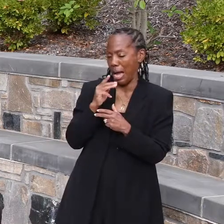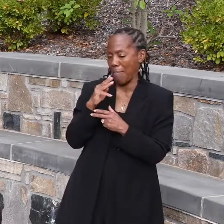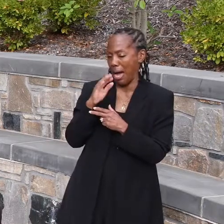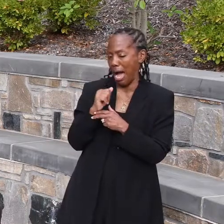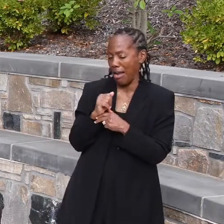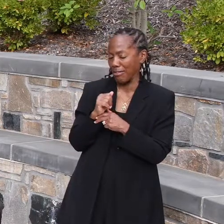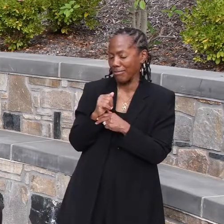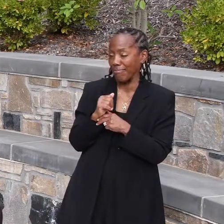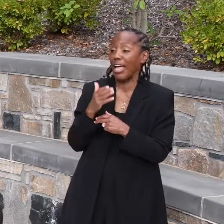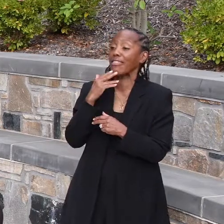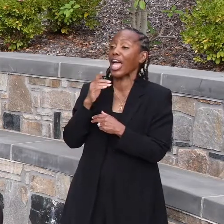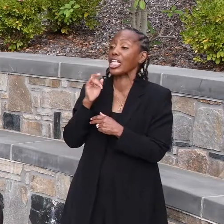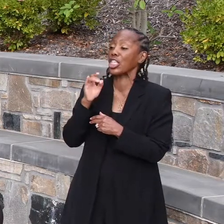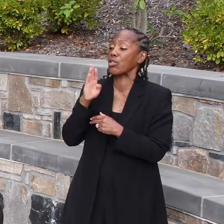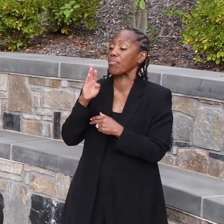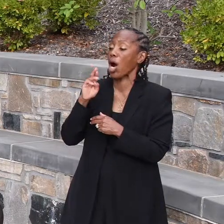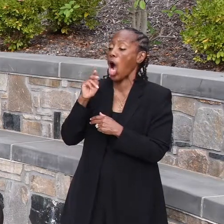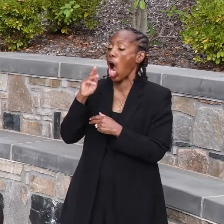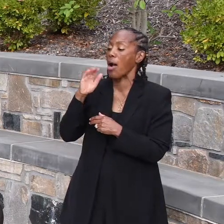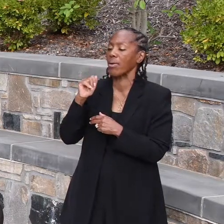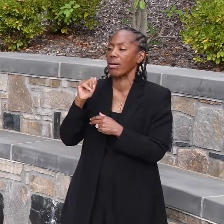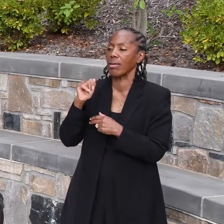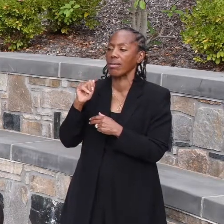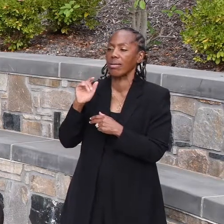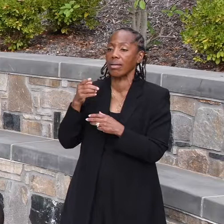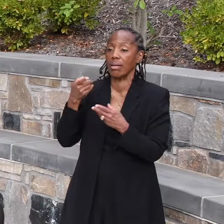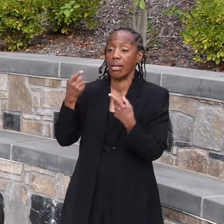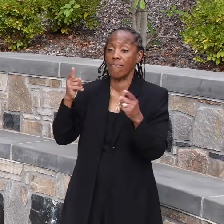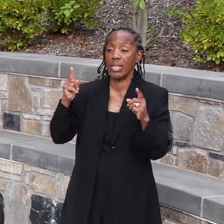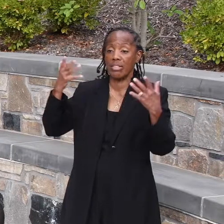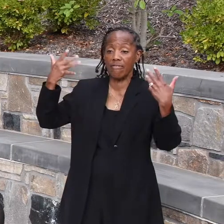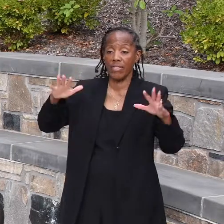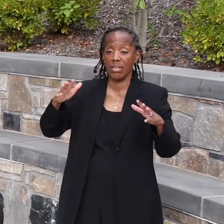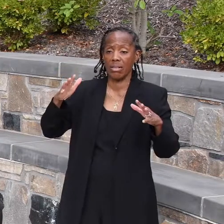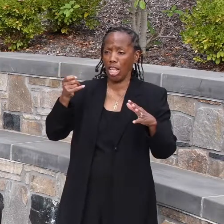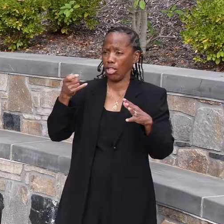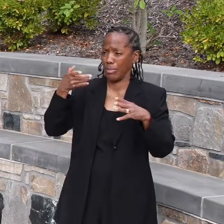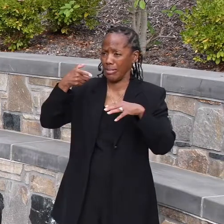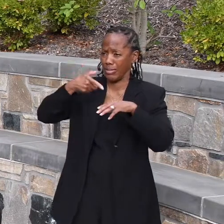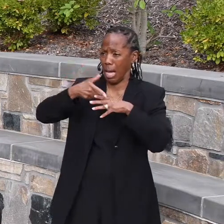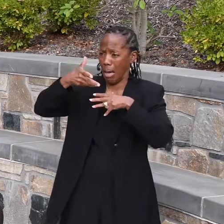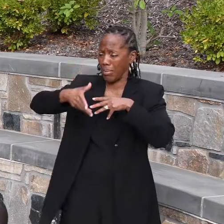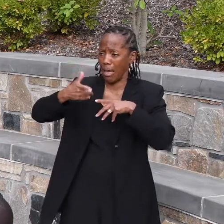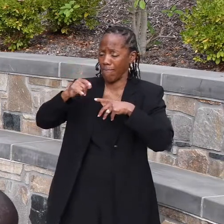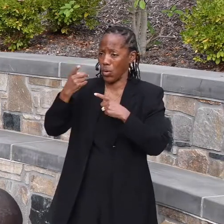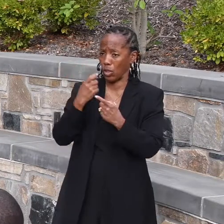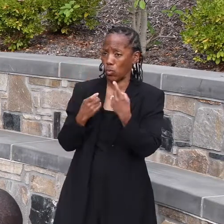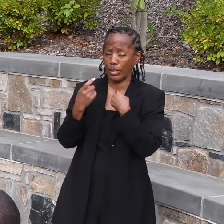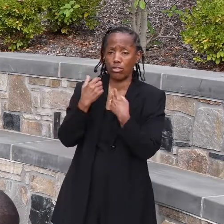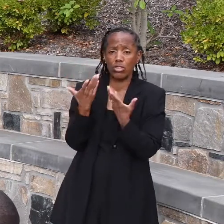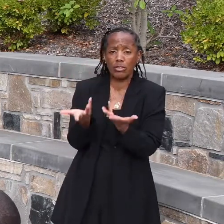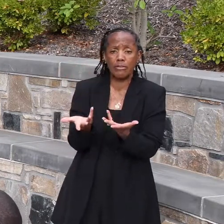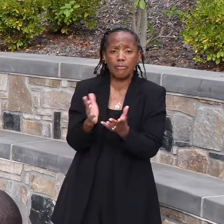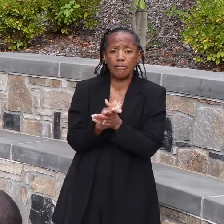This concludes our event. We have a little bit of time if there are any questions.